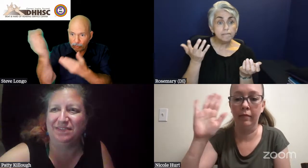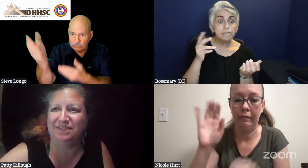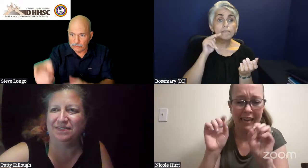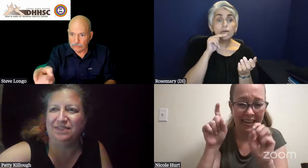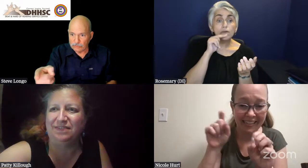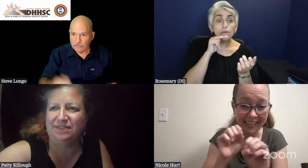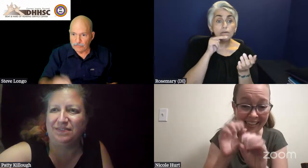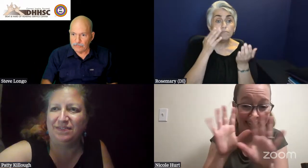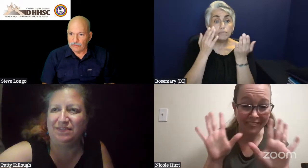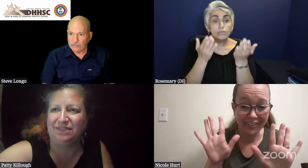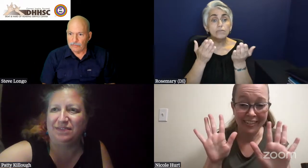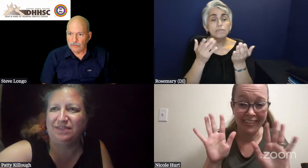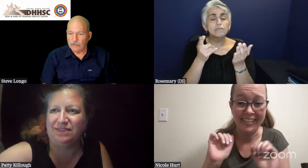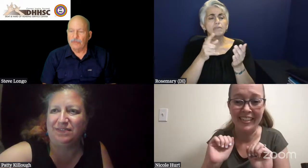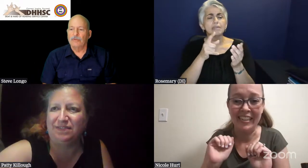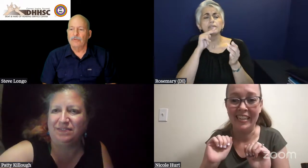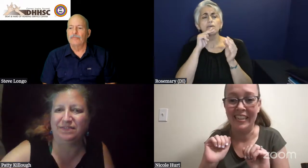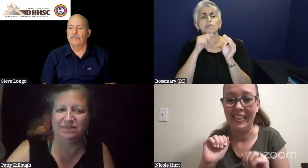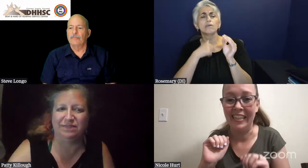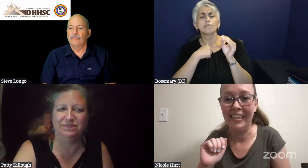Did you want to nominate?